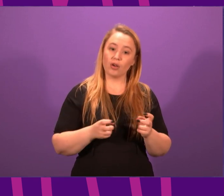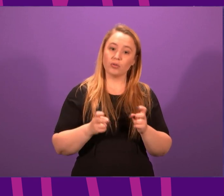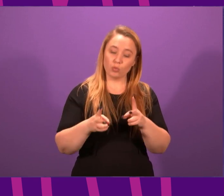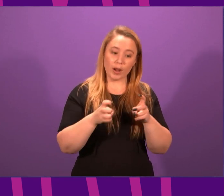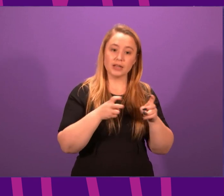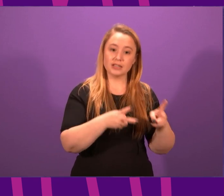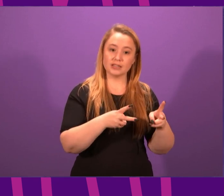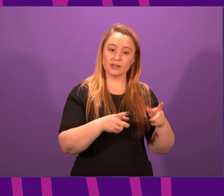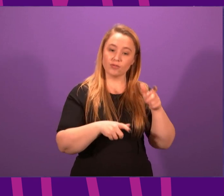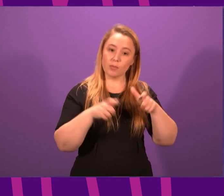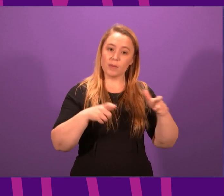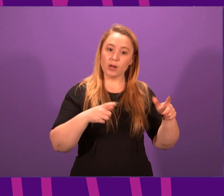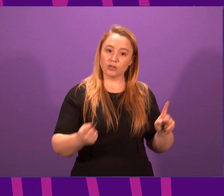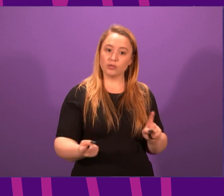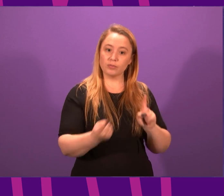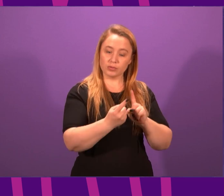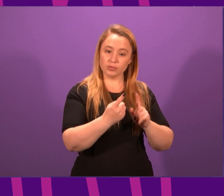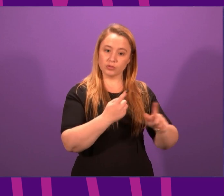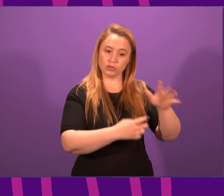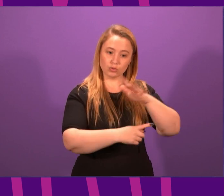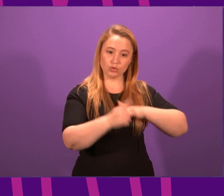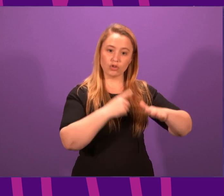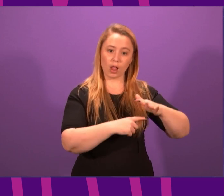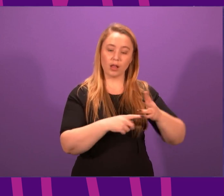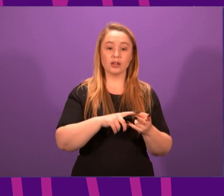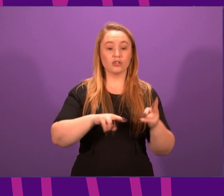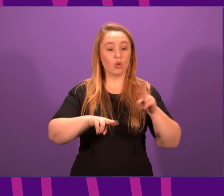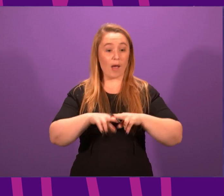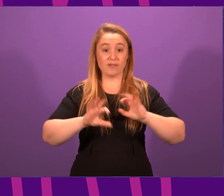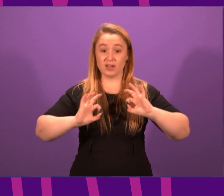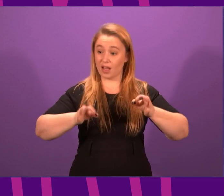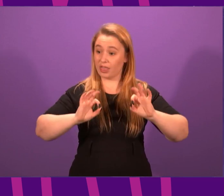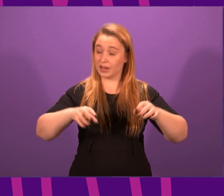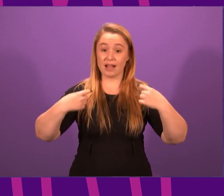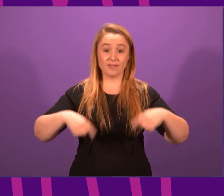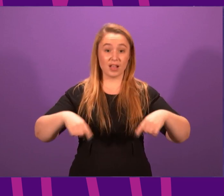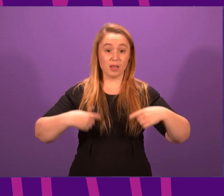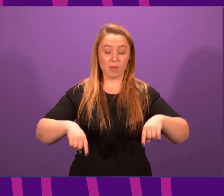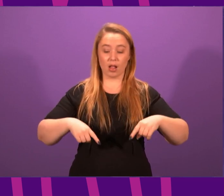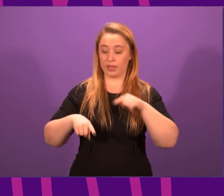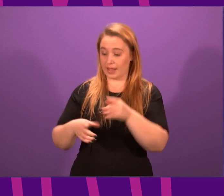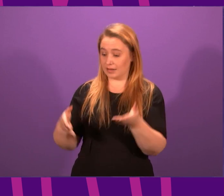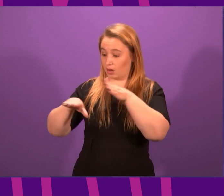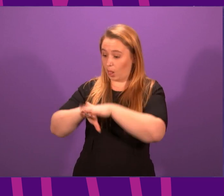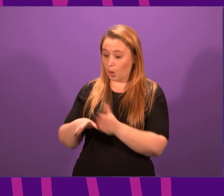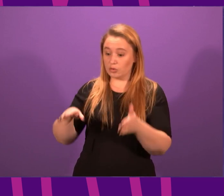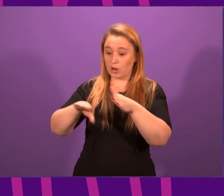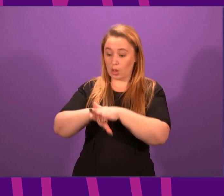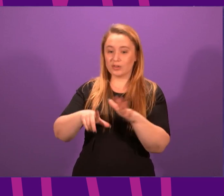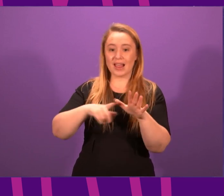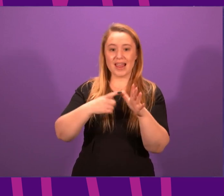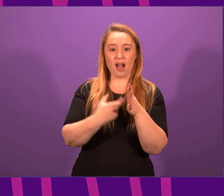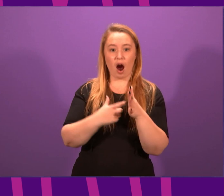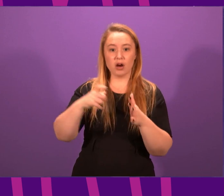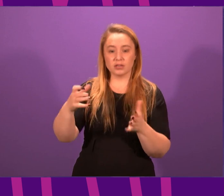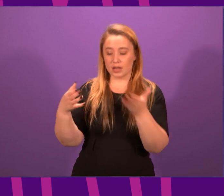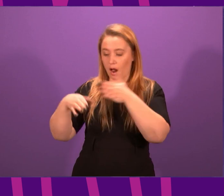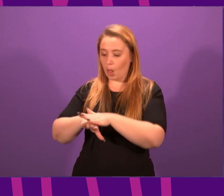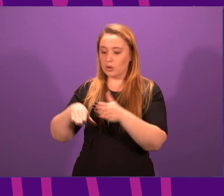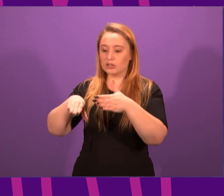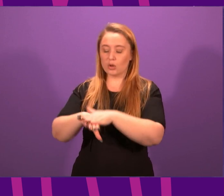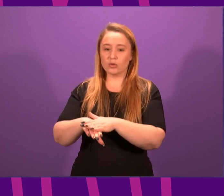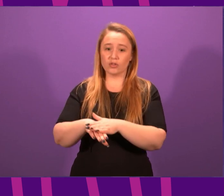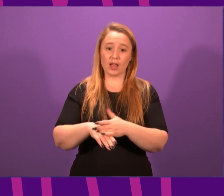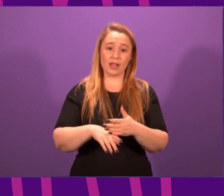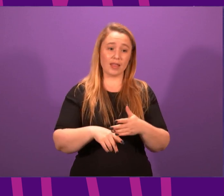the country is that little or nothing has been put in place often to compensate for the closure of these ARCs. And because of this, hundreds of